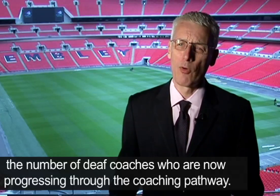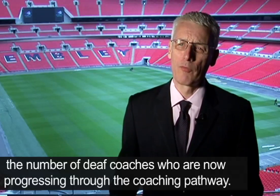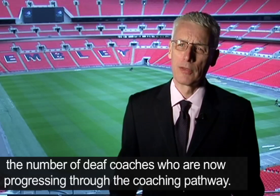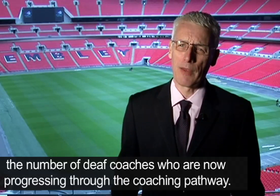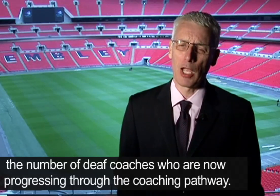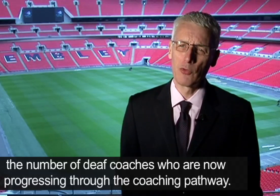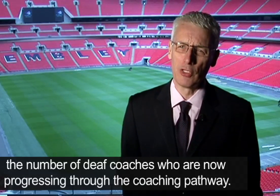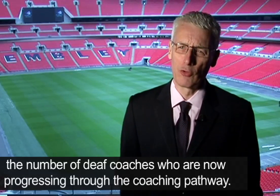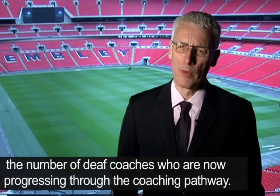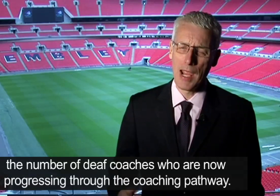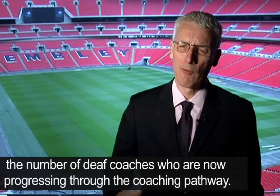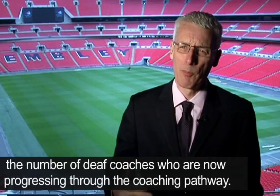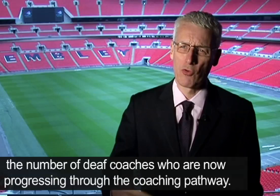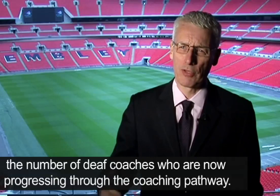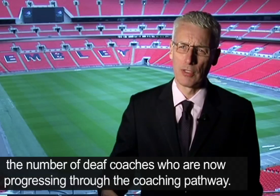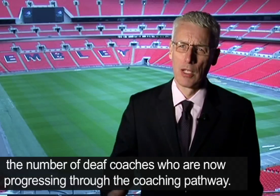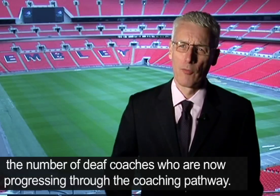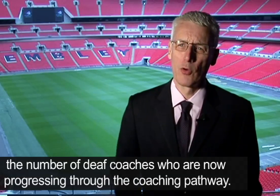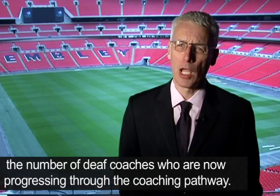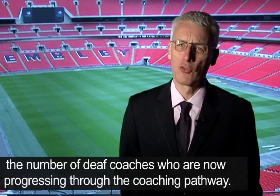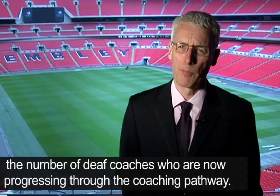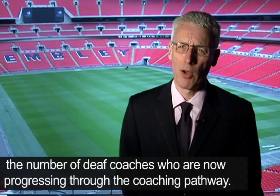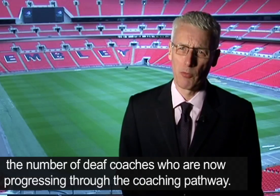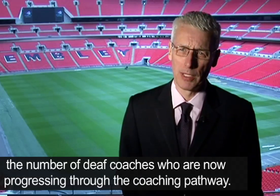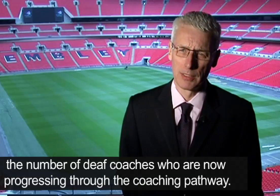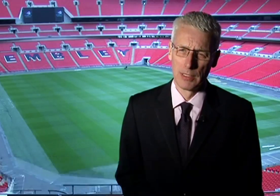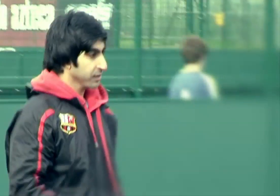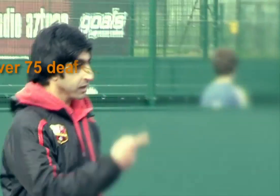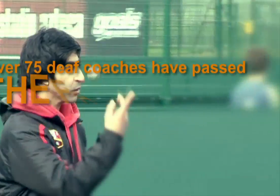of deaf coaches who are now progressing through the coaching pathway.